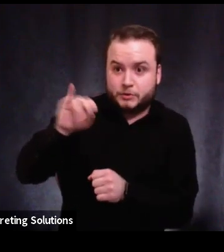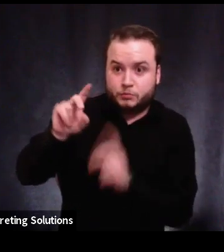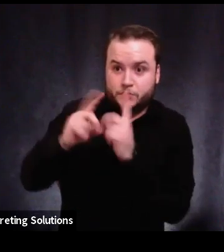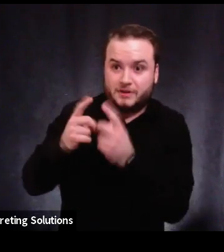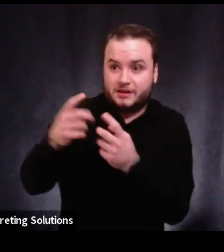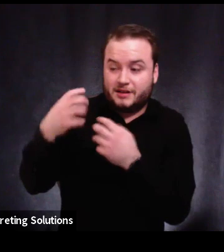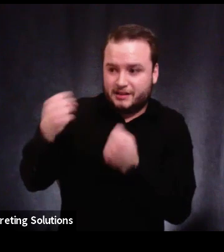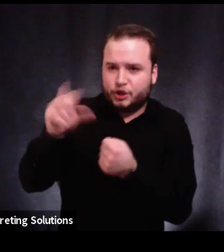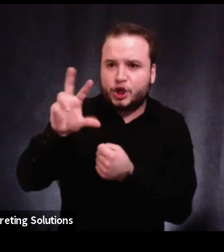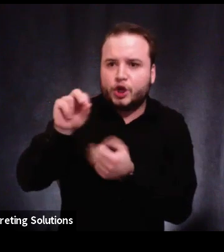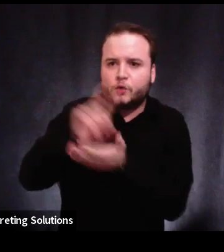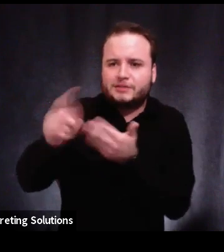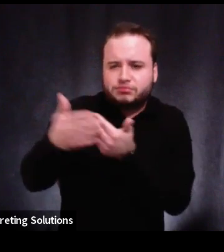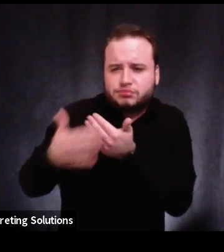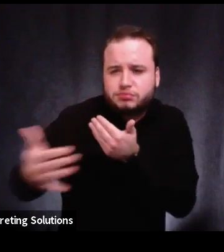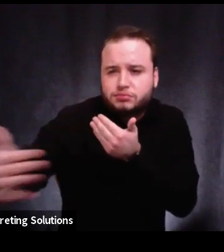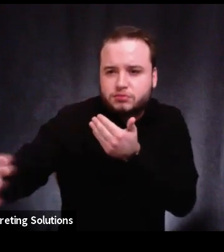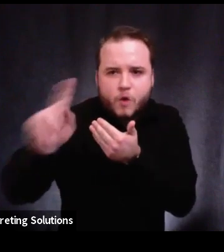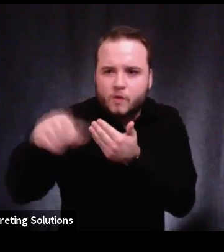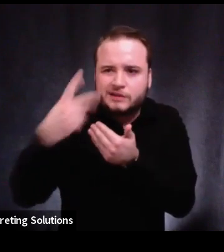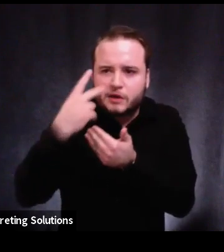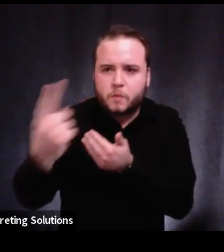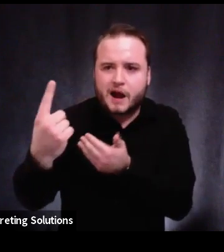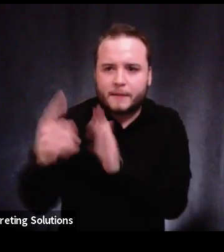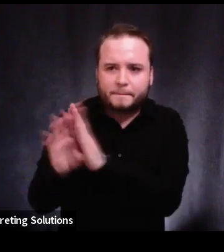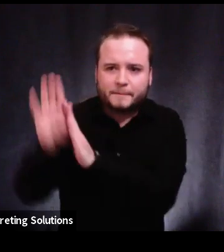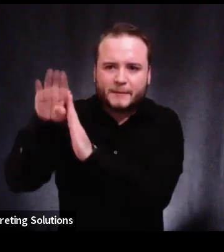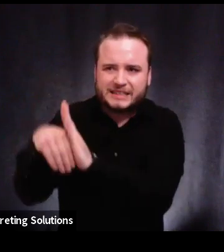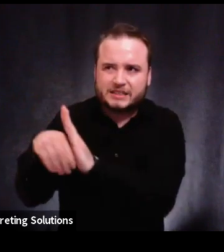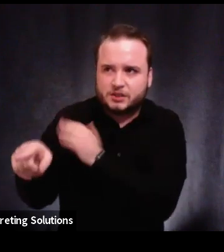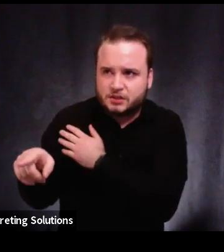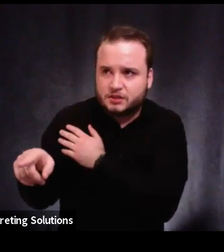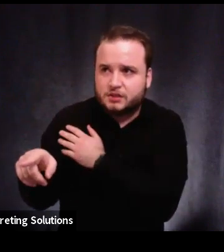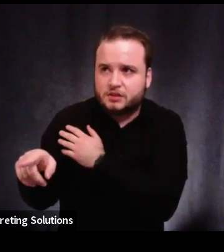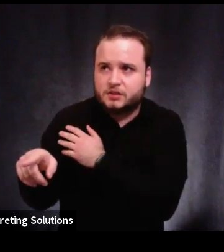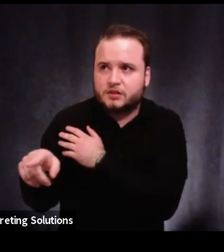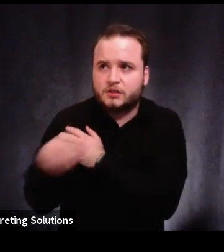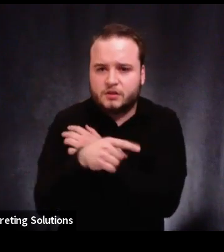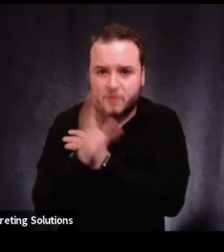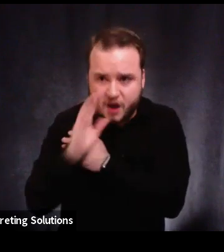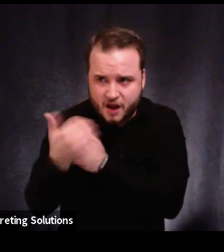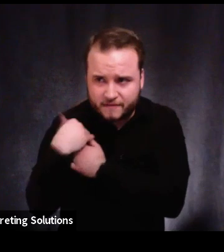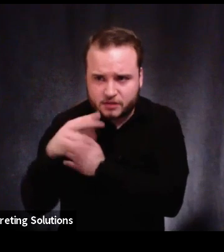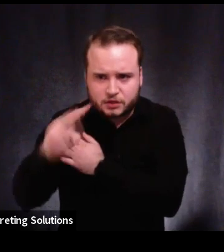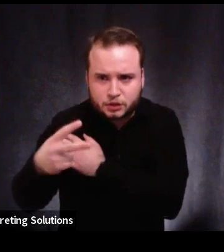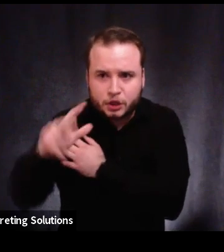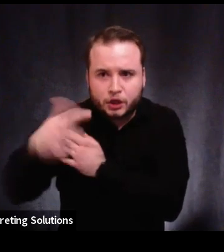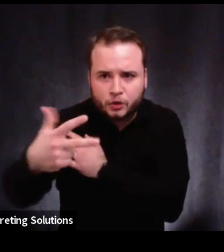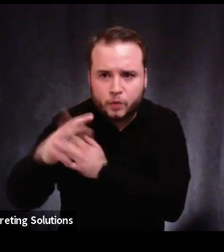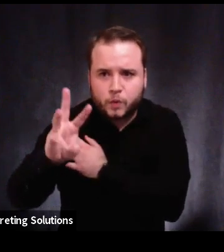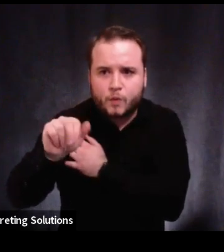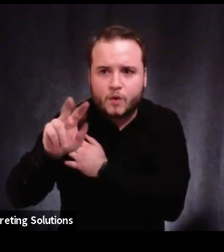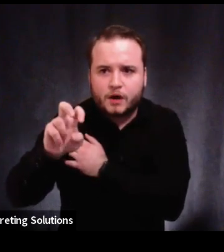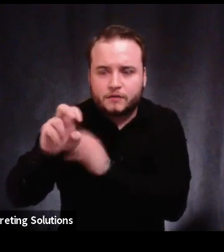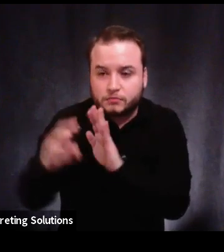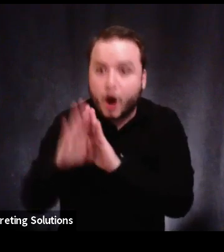it be after the 30 weeks yet before the 16 months runs out that your model goes to?